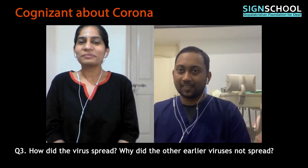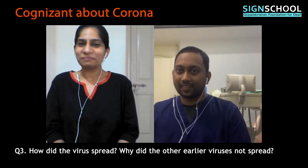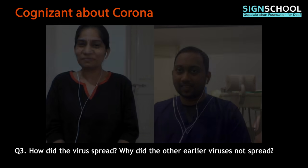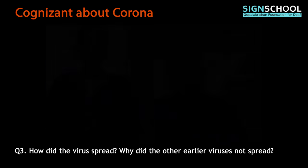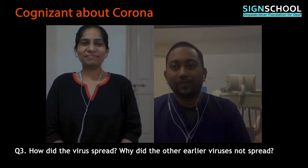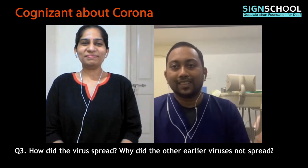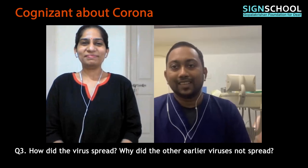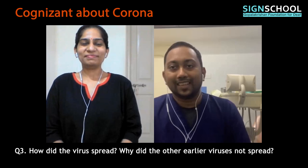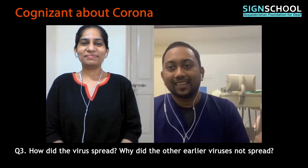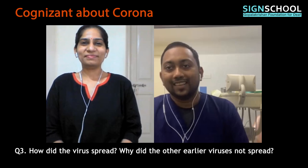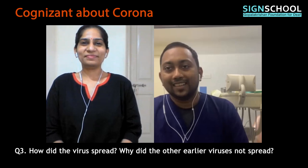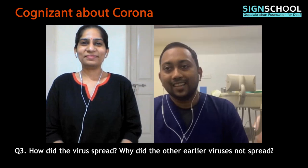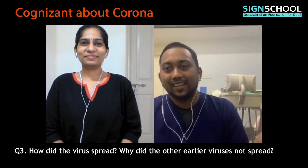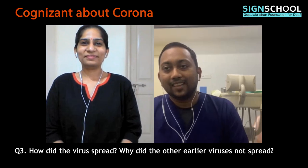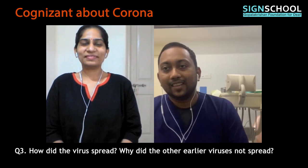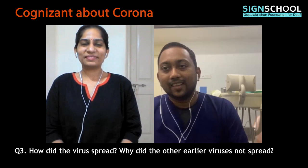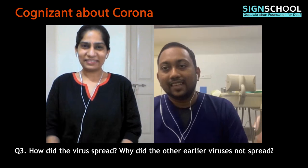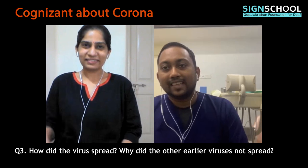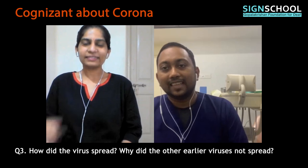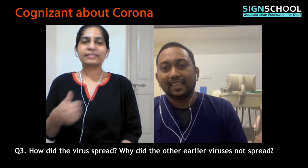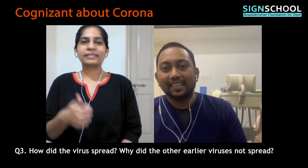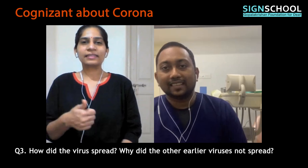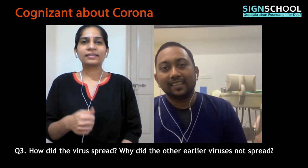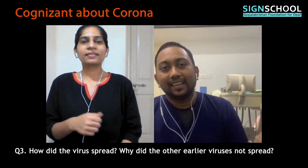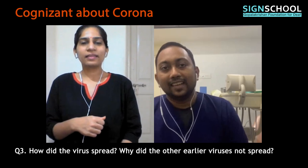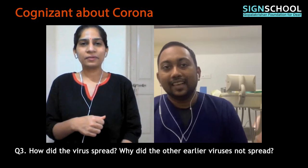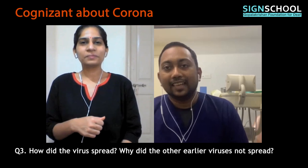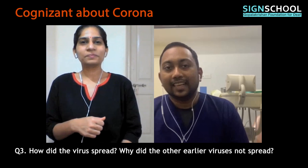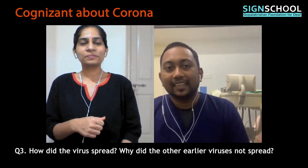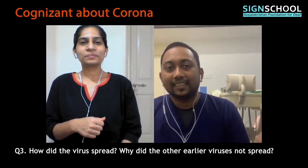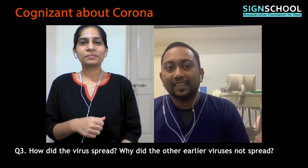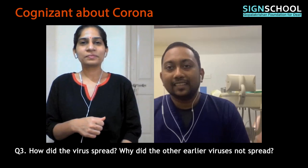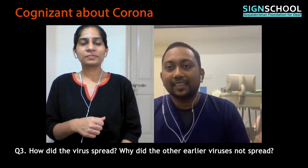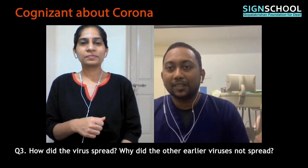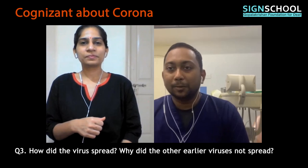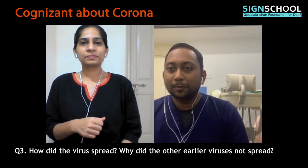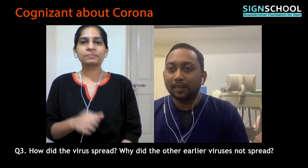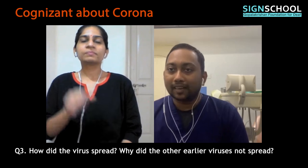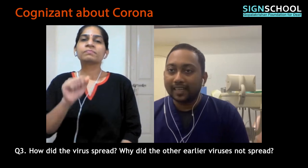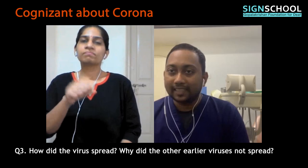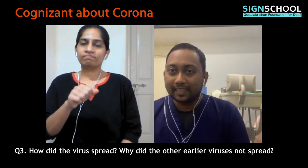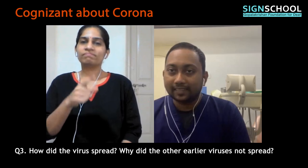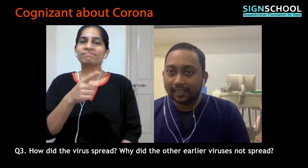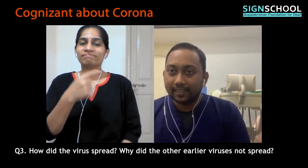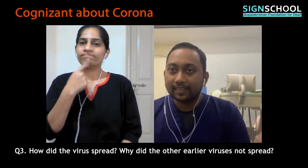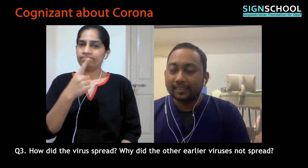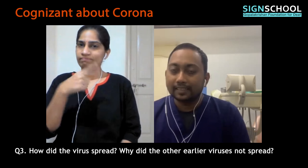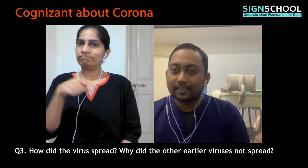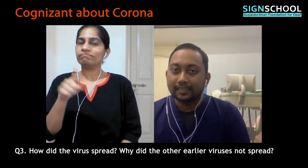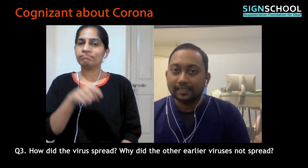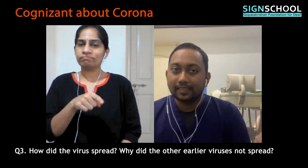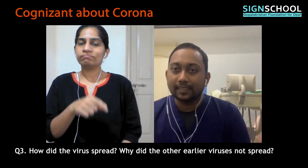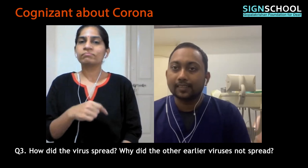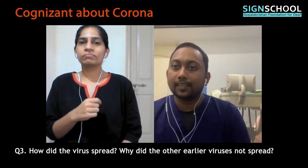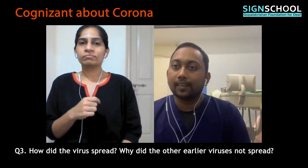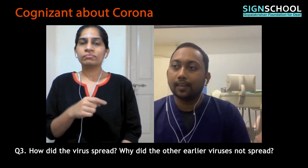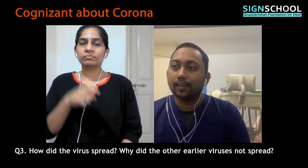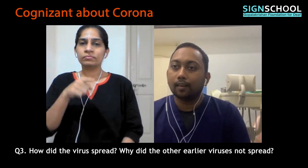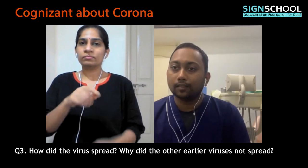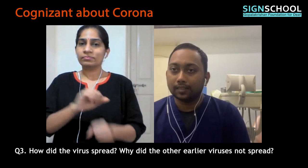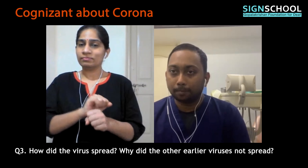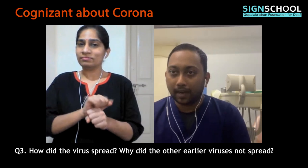wide? Yeah. Yes. The thing is, as you rightly said, this